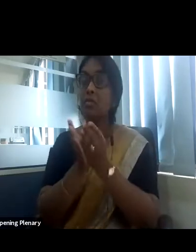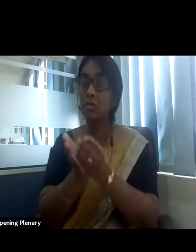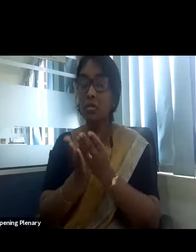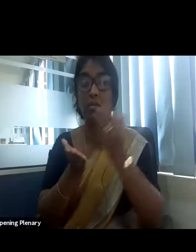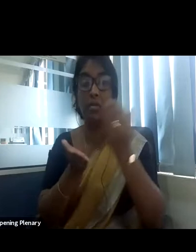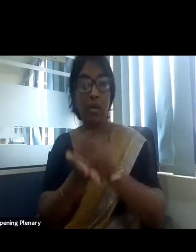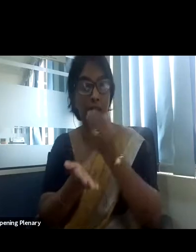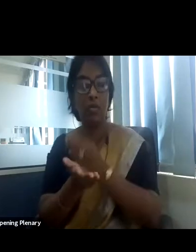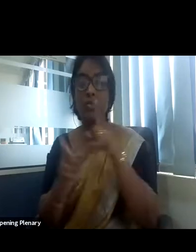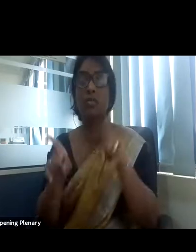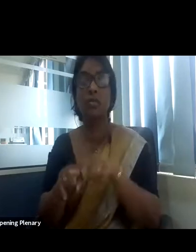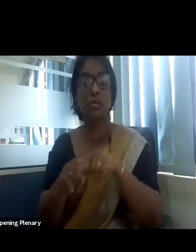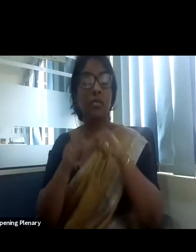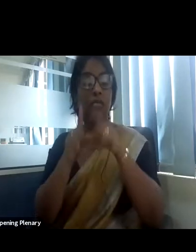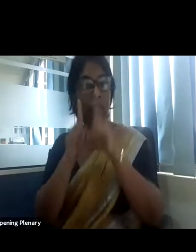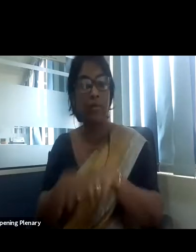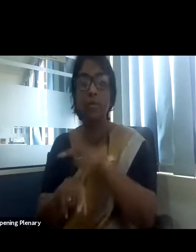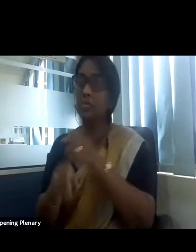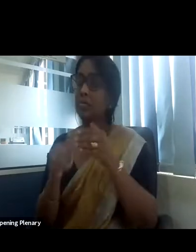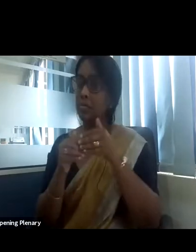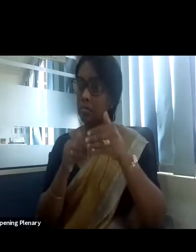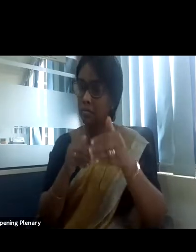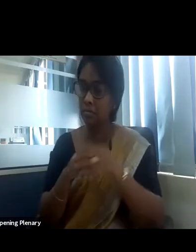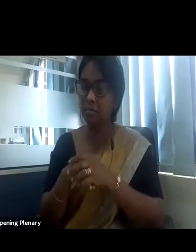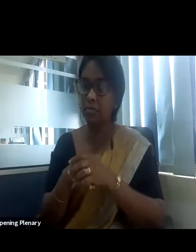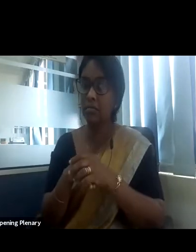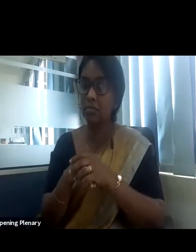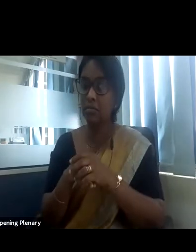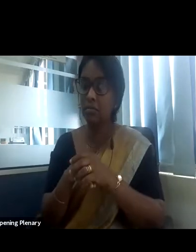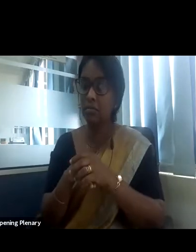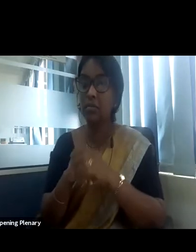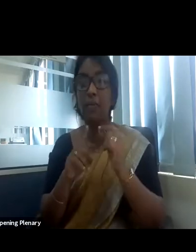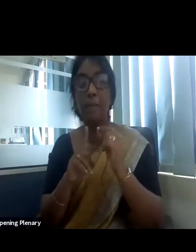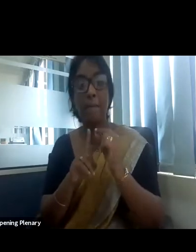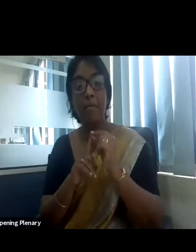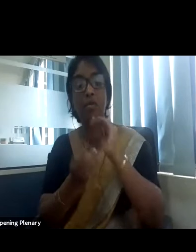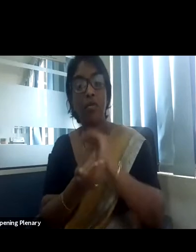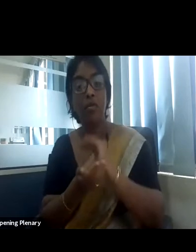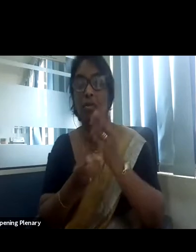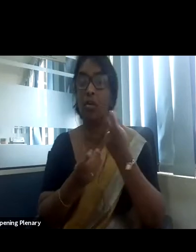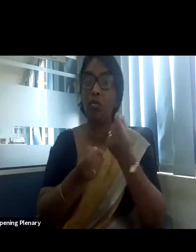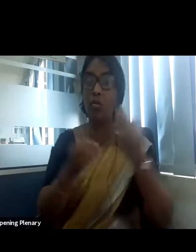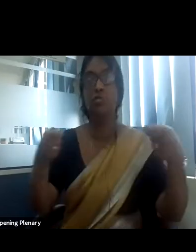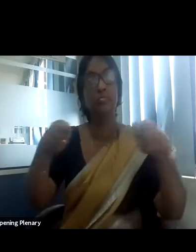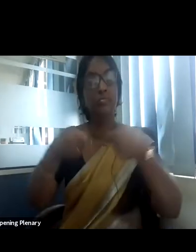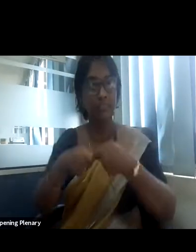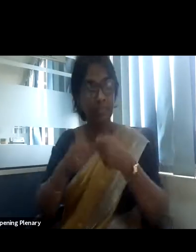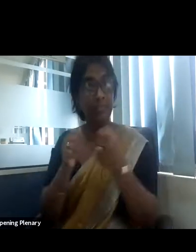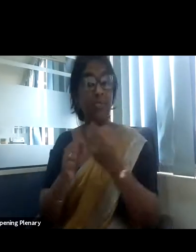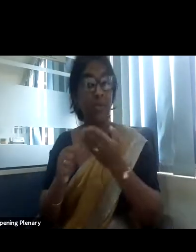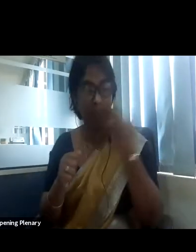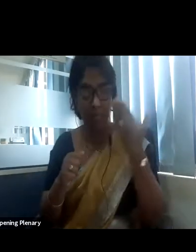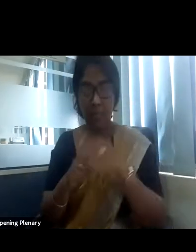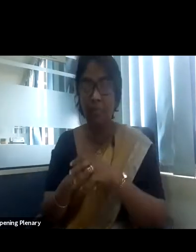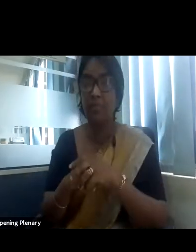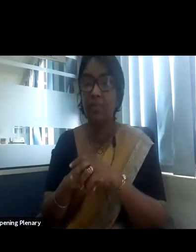bonds, and mobilize private equity to bridge the SDG financing gap. The public and the private can come together